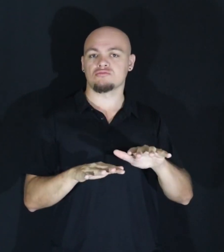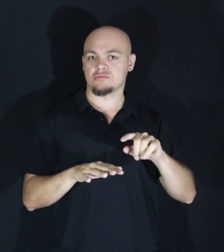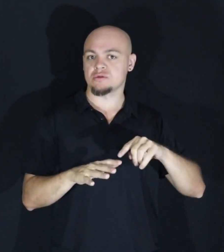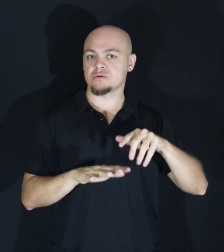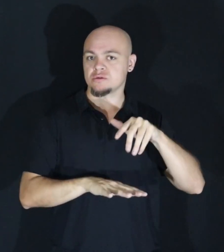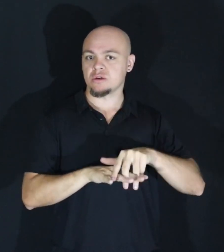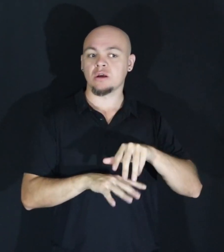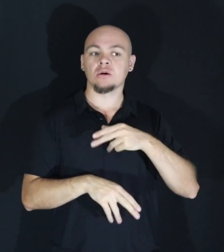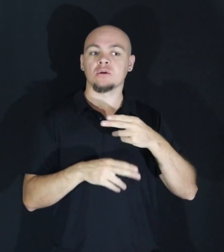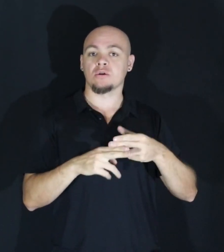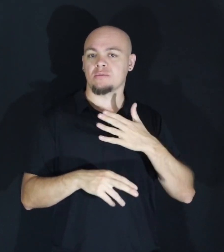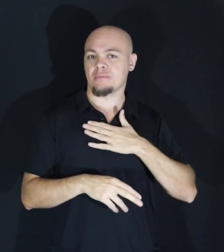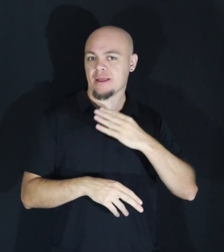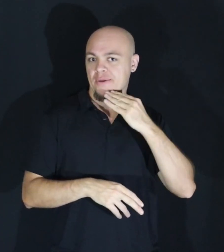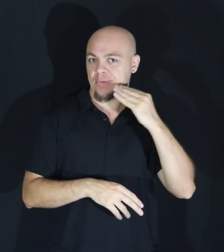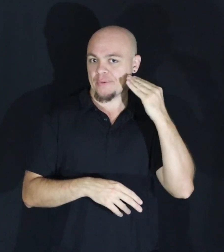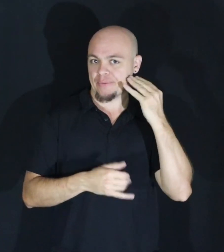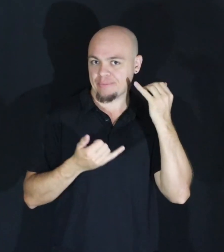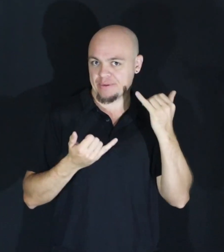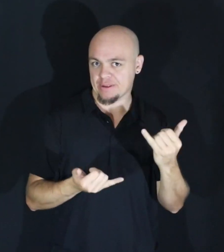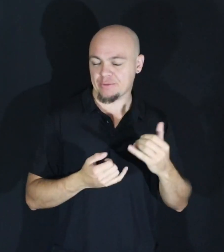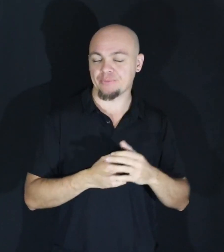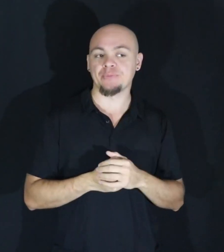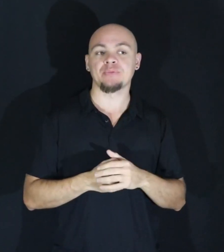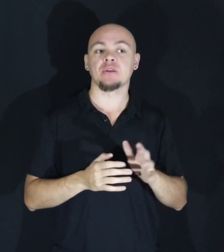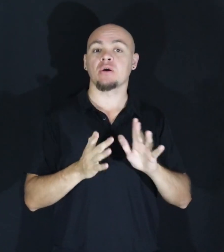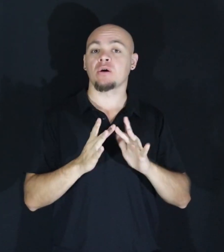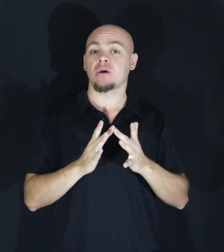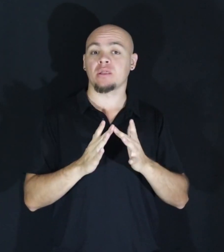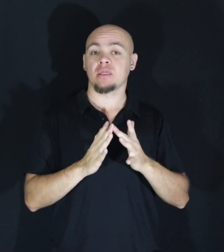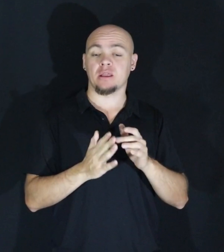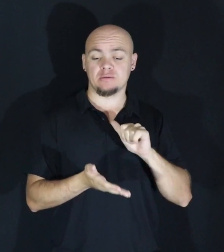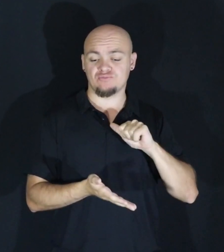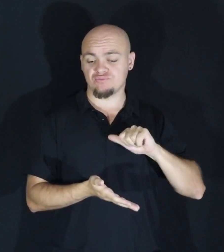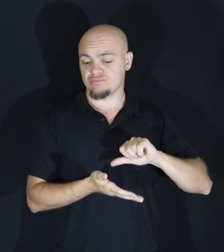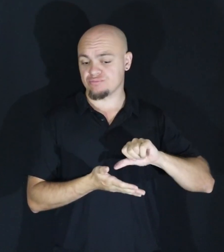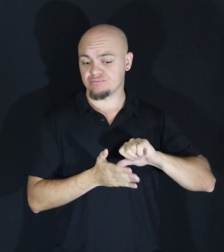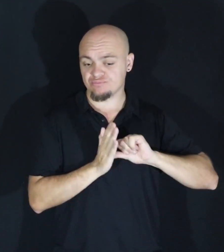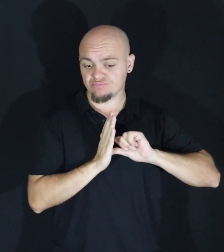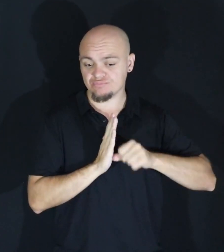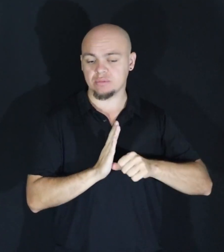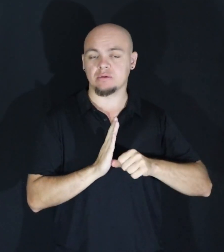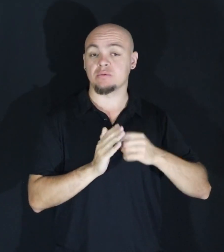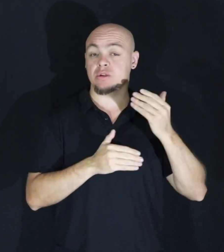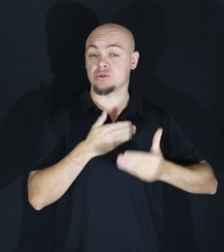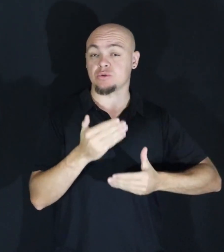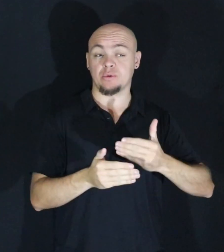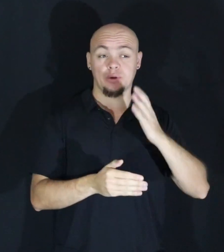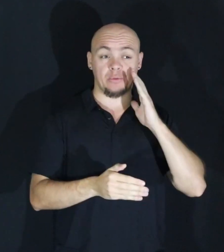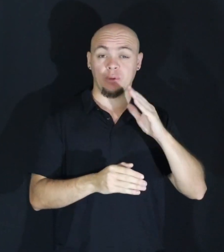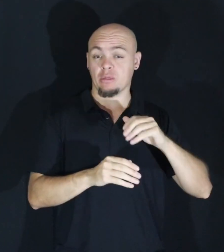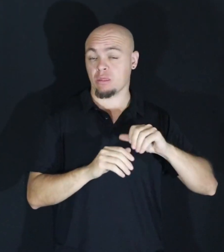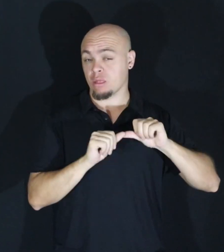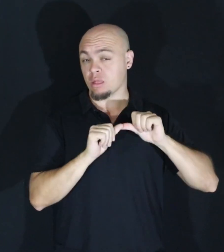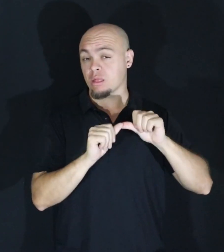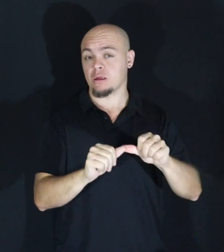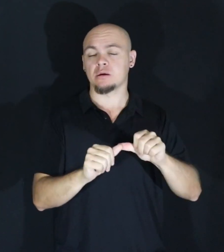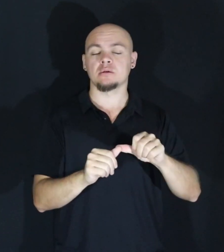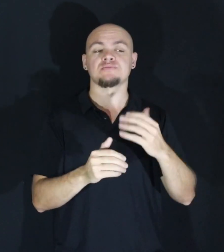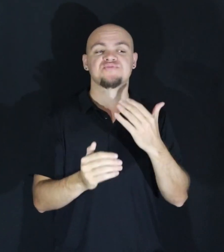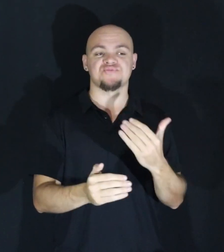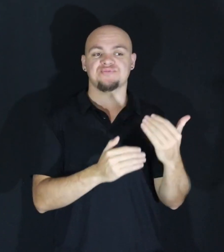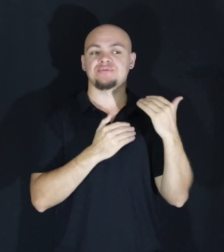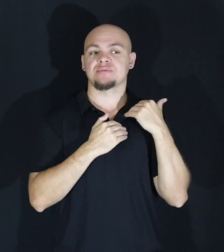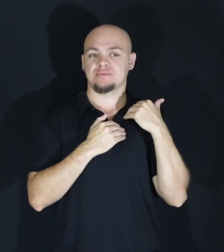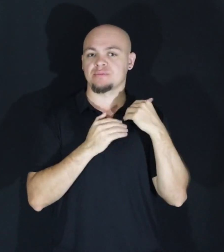now call home. Our digital footprint will last generations, so it's on us to leave a good footprint